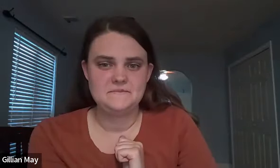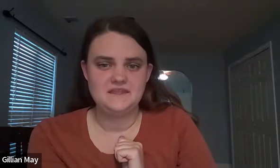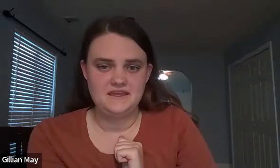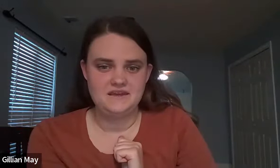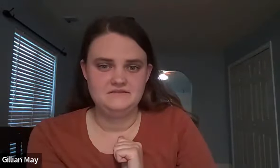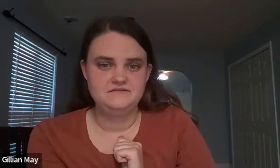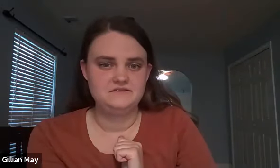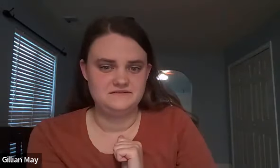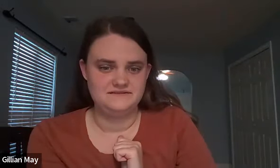F.